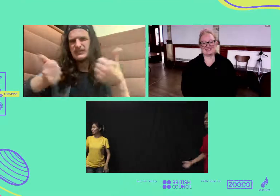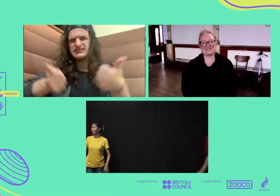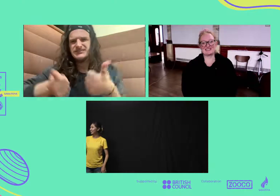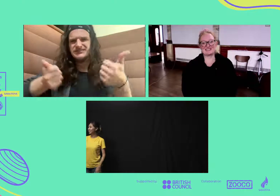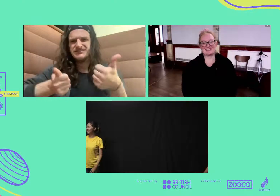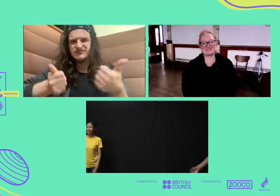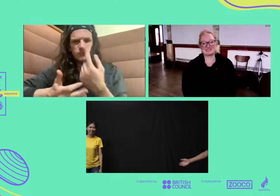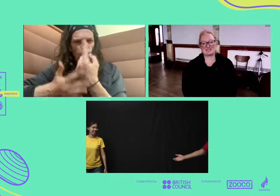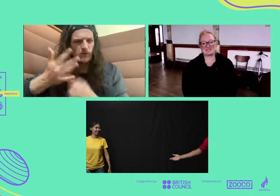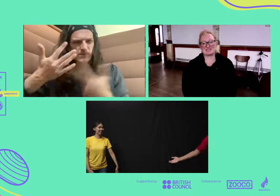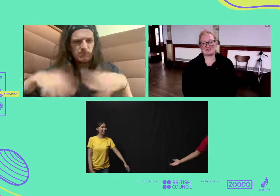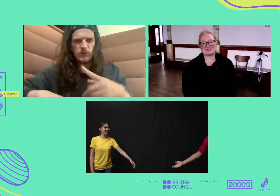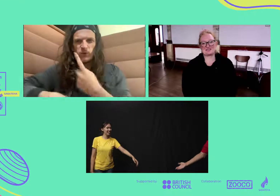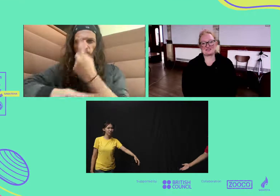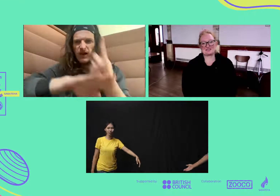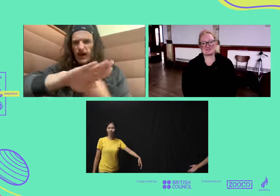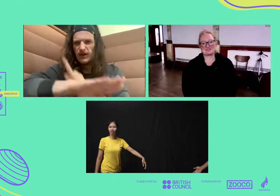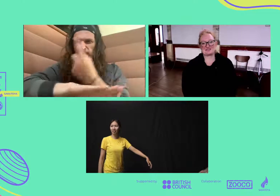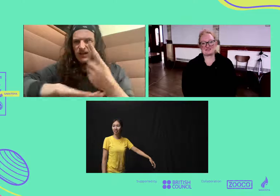Fantastic.